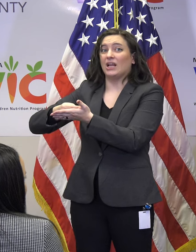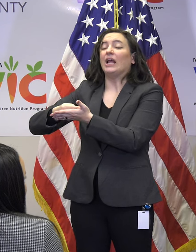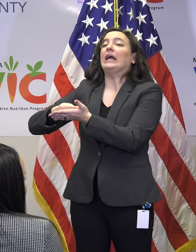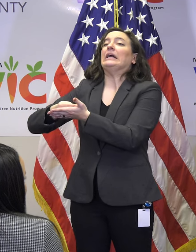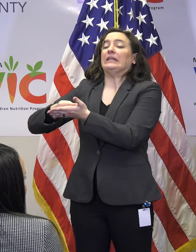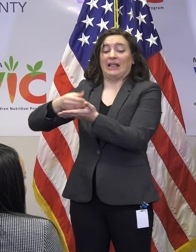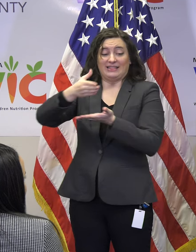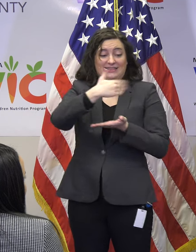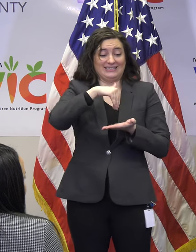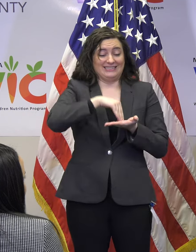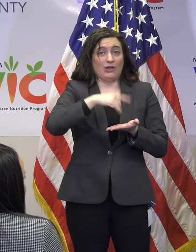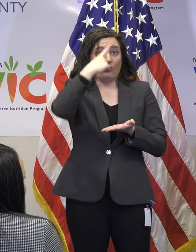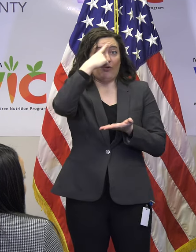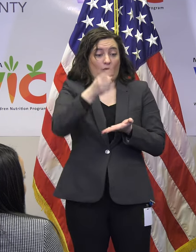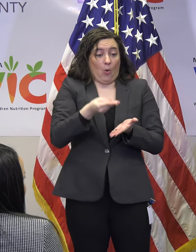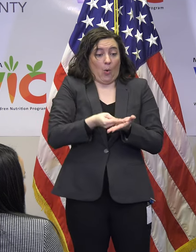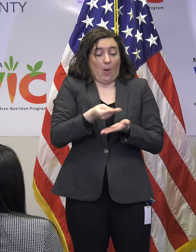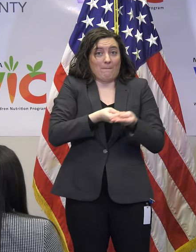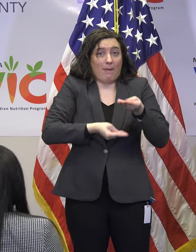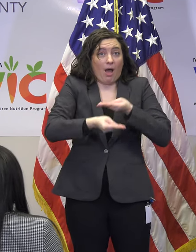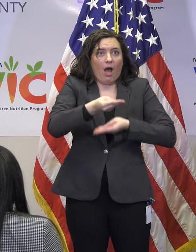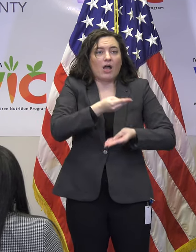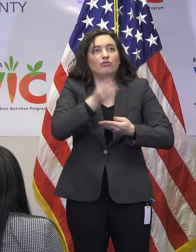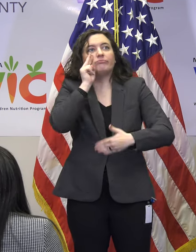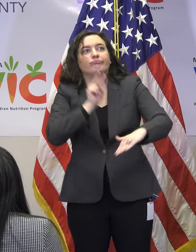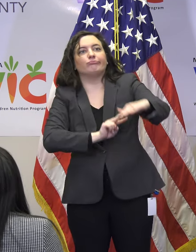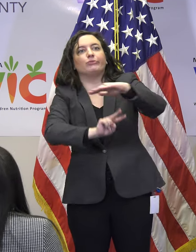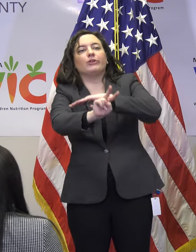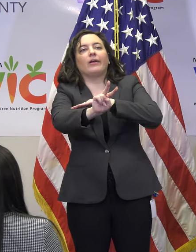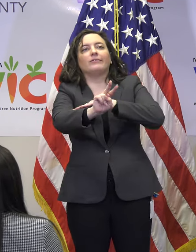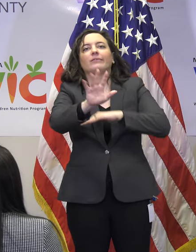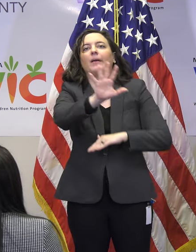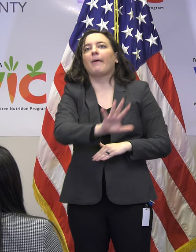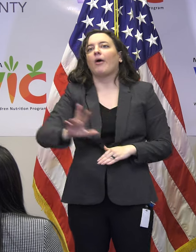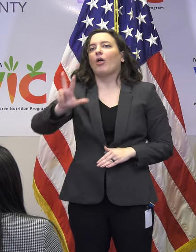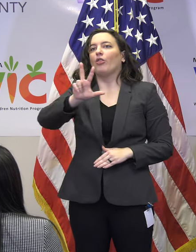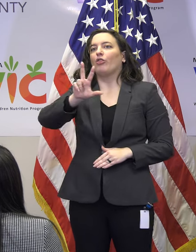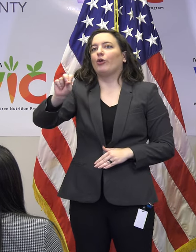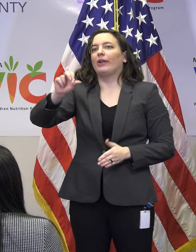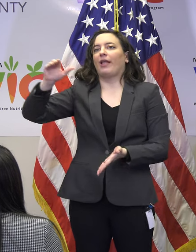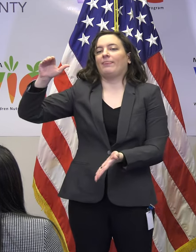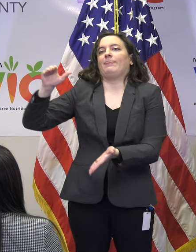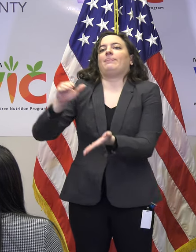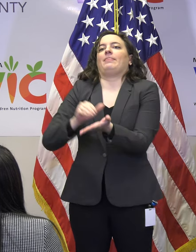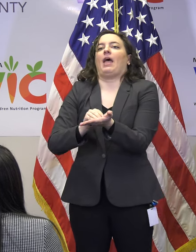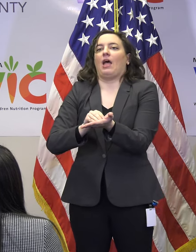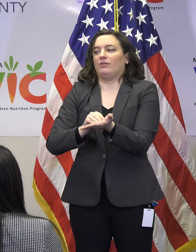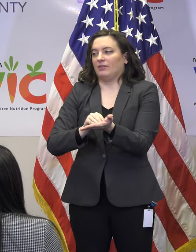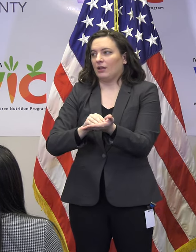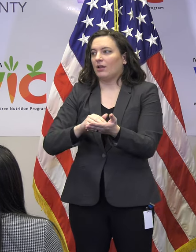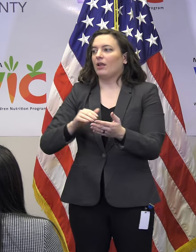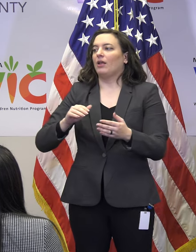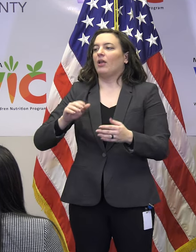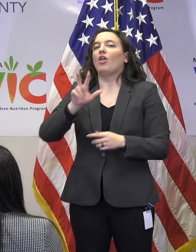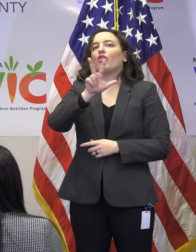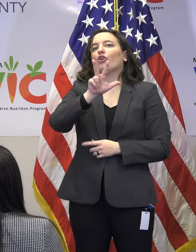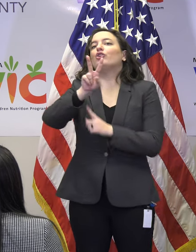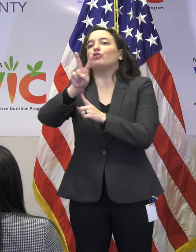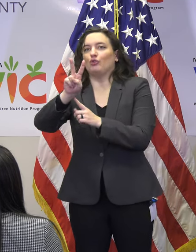Priorities projects 32,000 eligible Minnesotans would be turned away in September